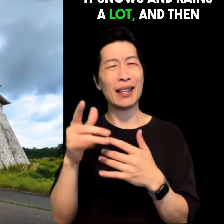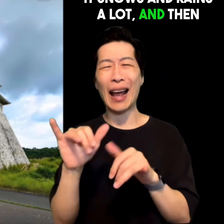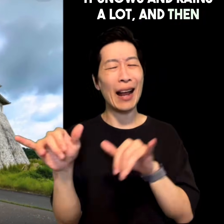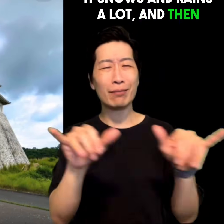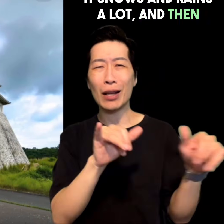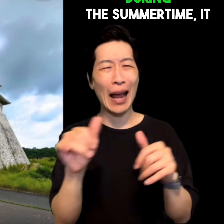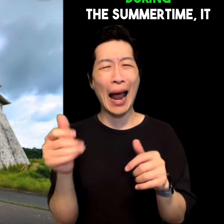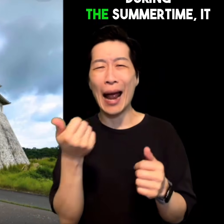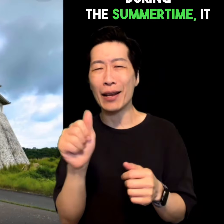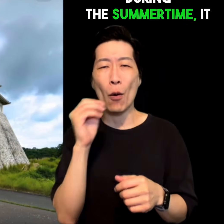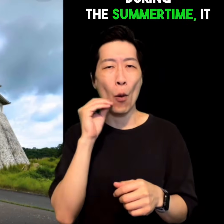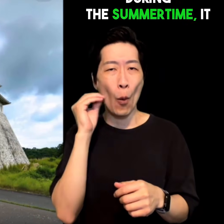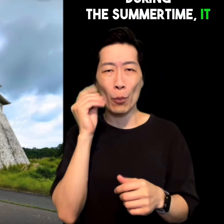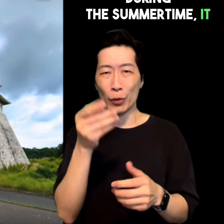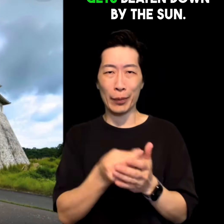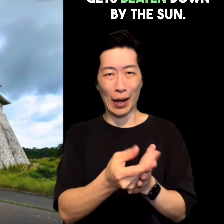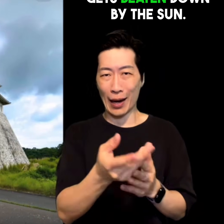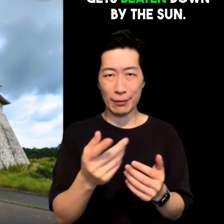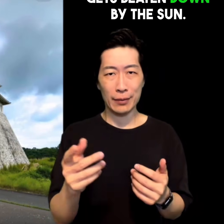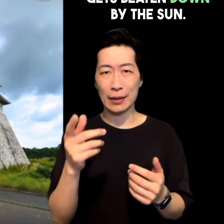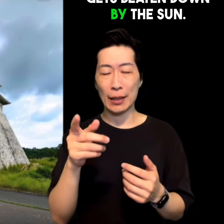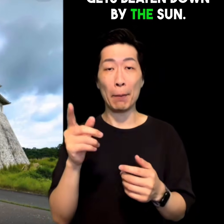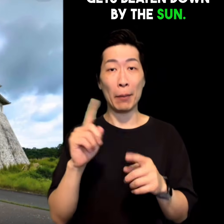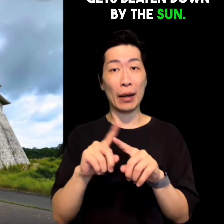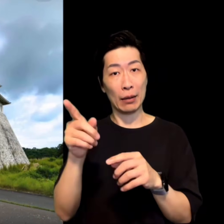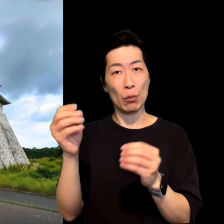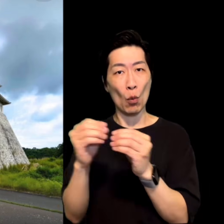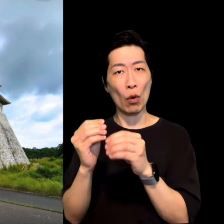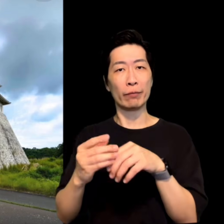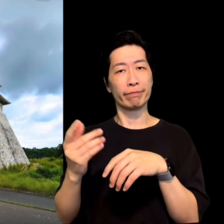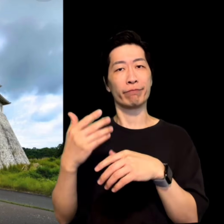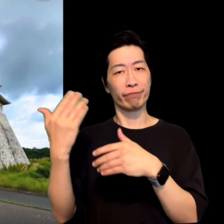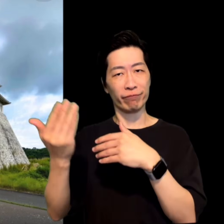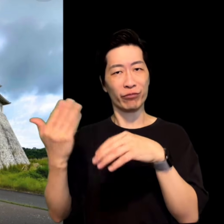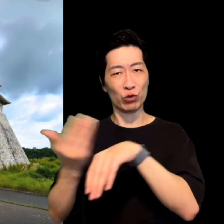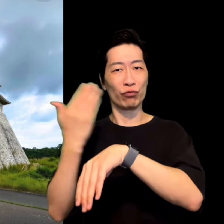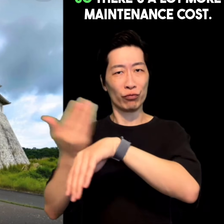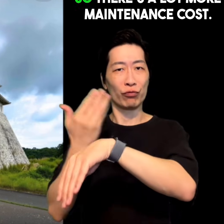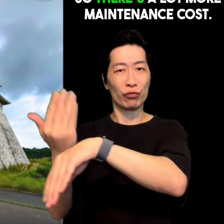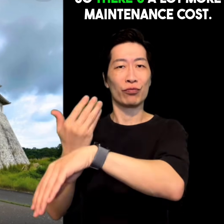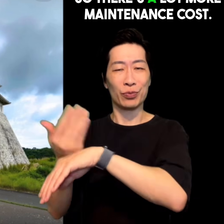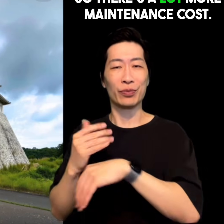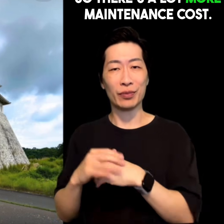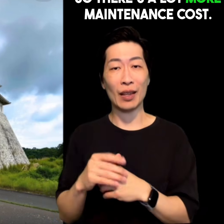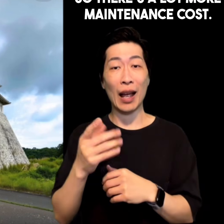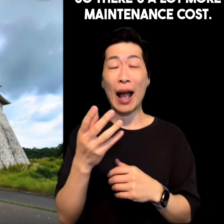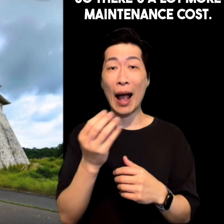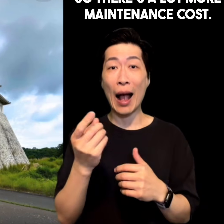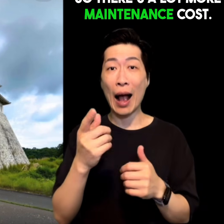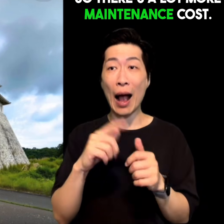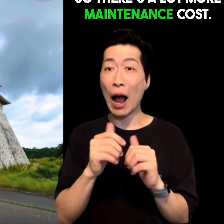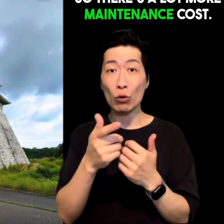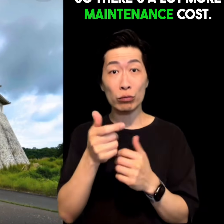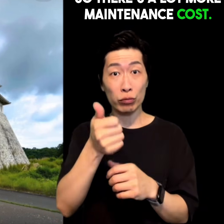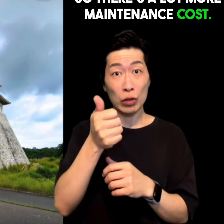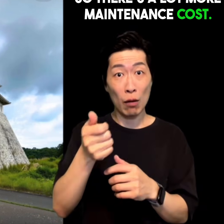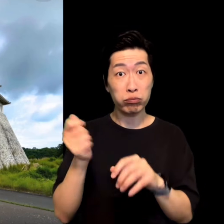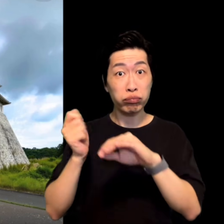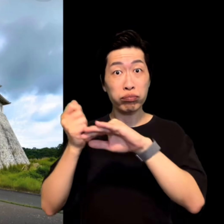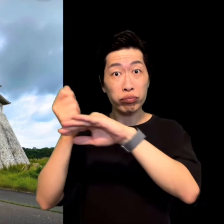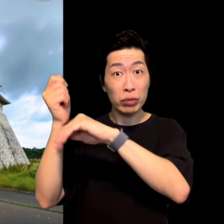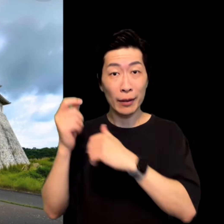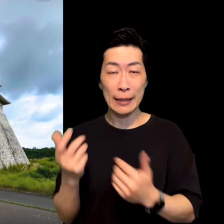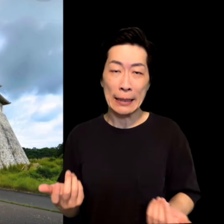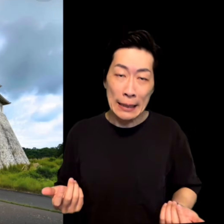rains a lot, and then during the summertime it gets beaten down by the sun. So there's a lot more maintenance